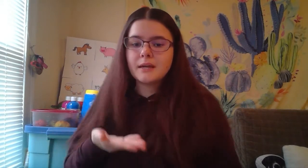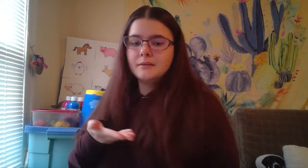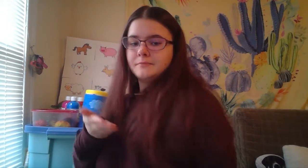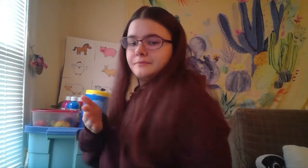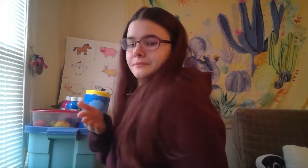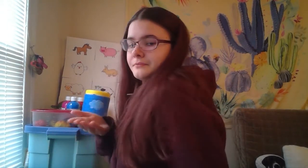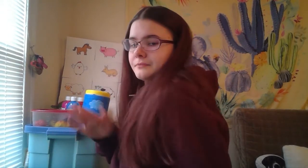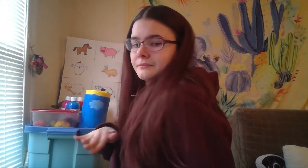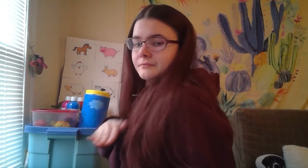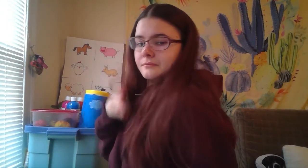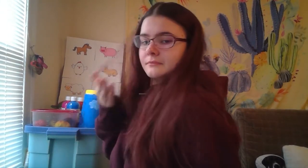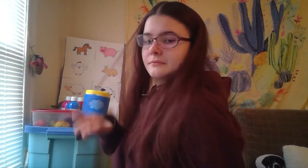Upset.